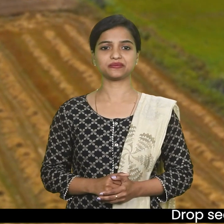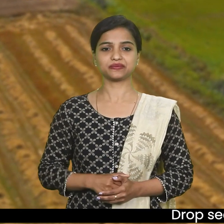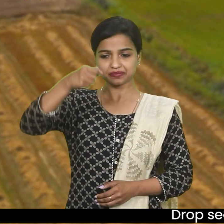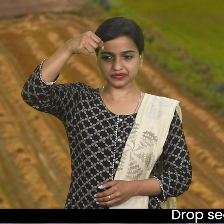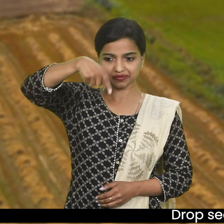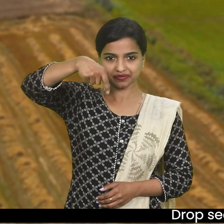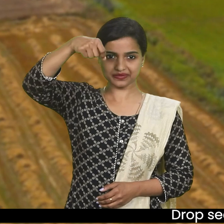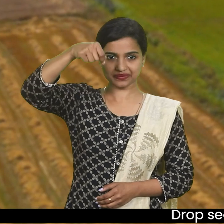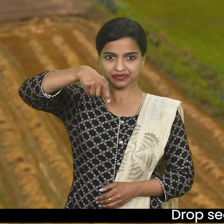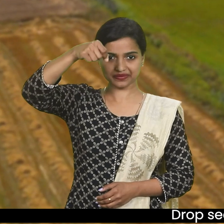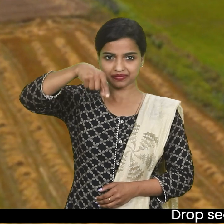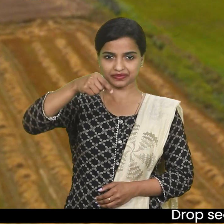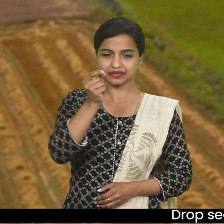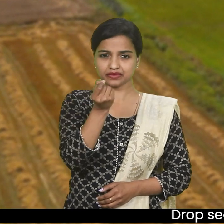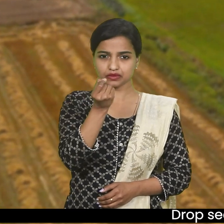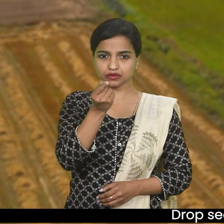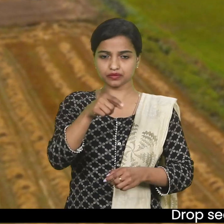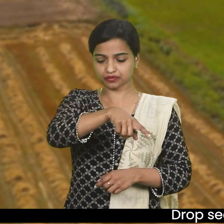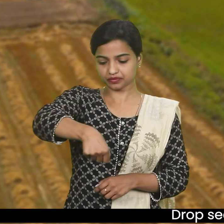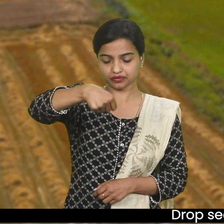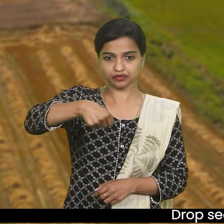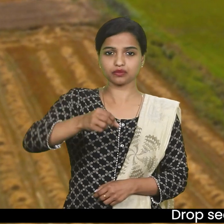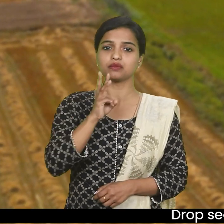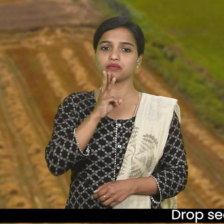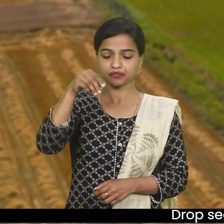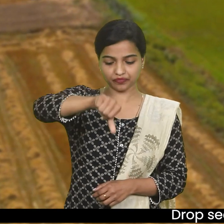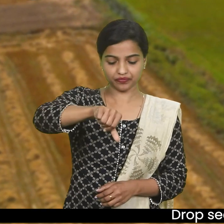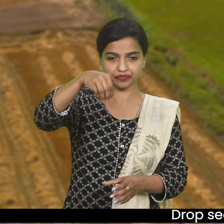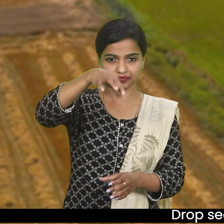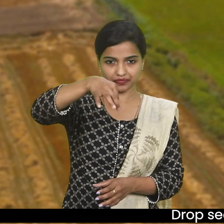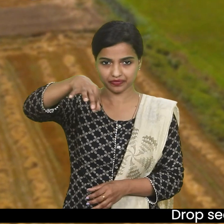Drop seeds into a bucket of water.